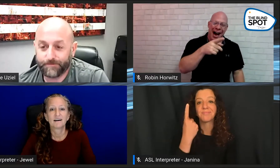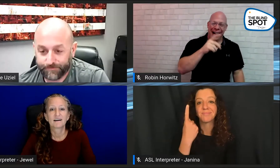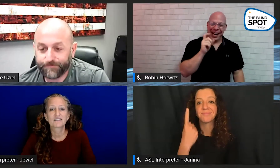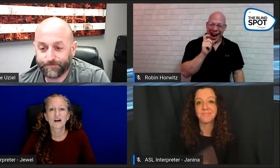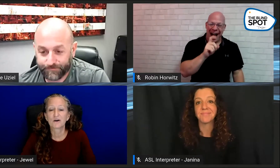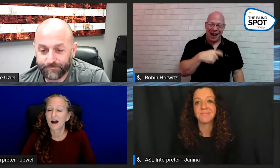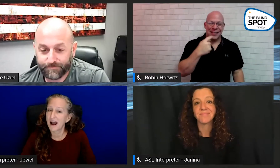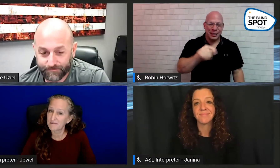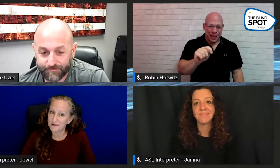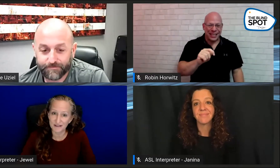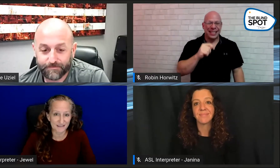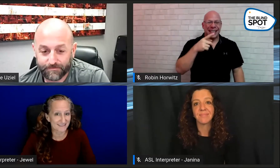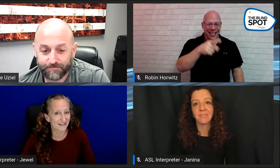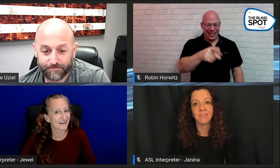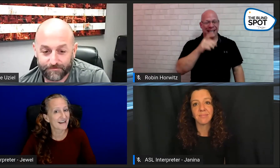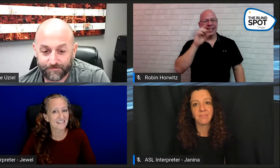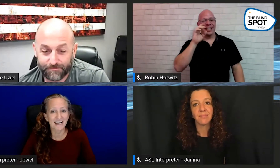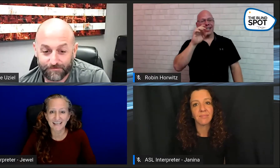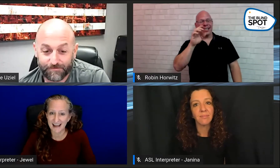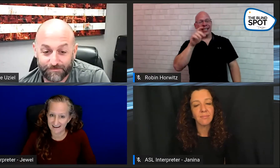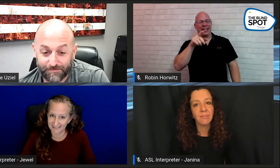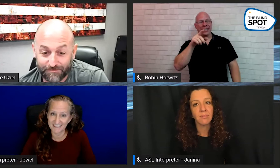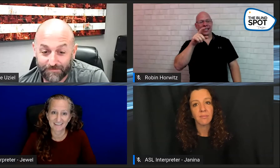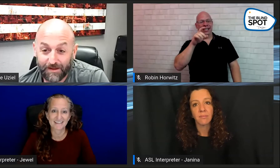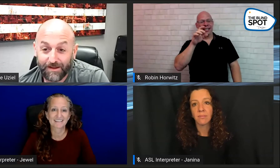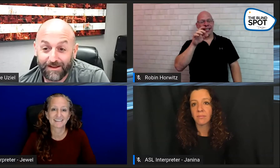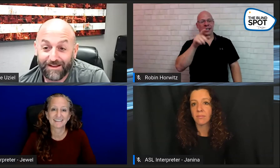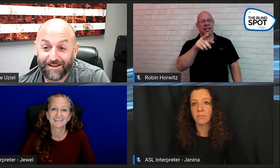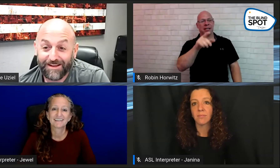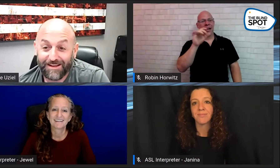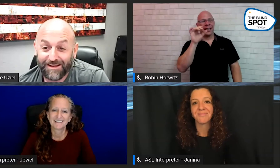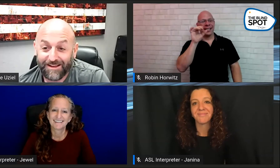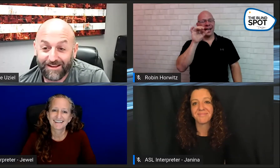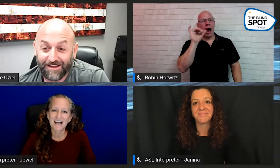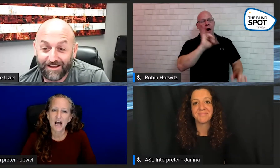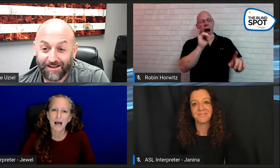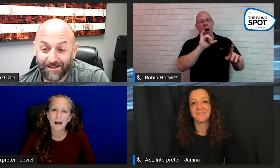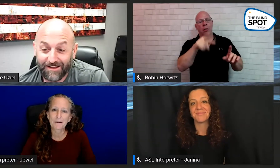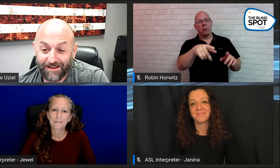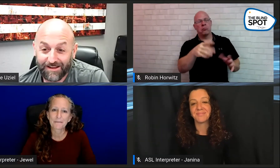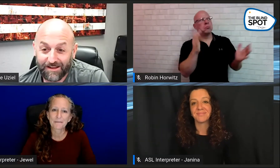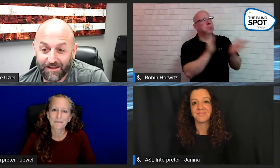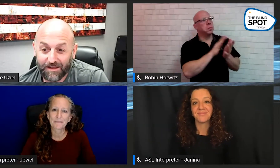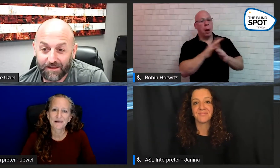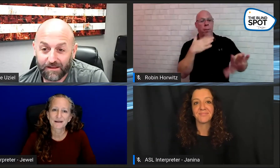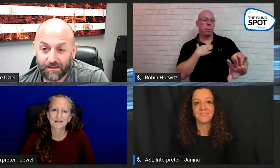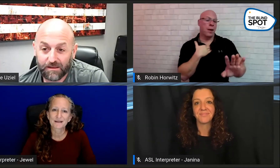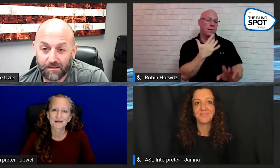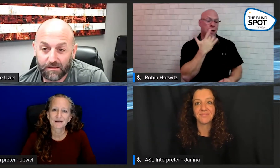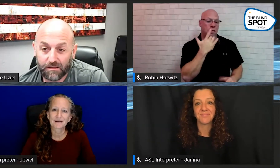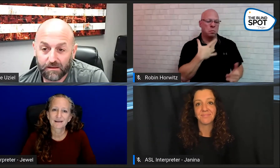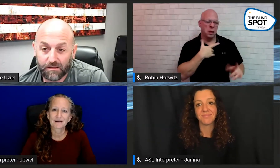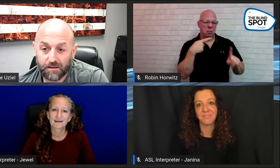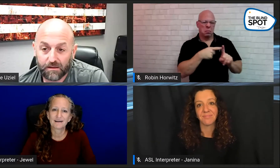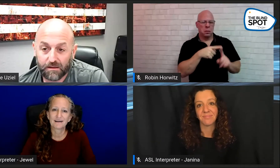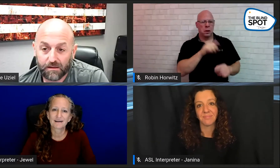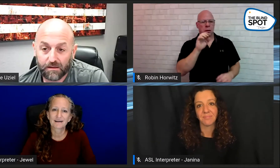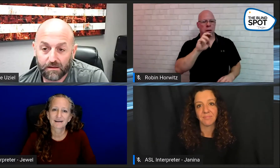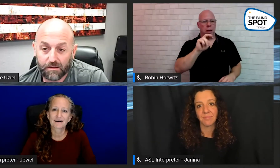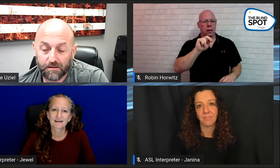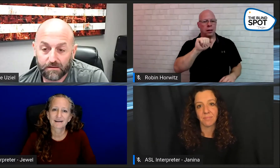Okay. So you got to check it out. Seriously. My